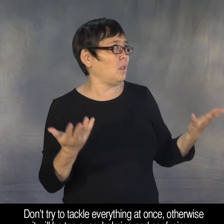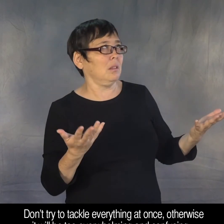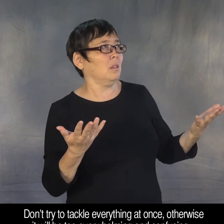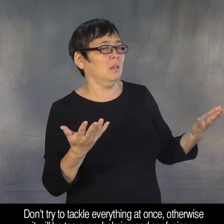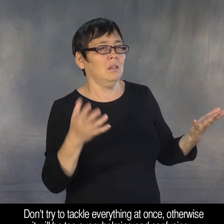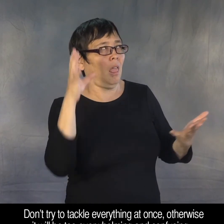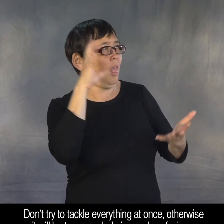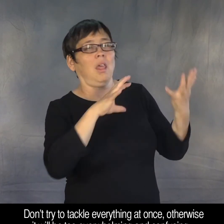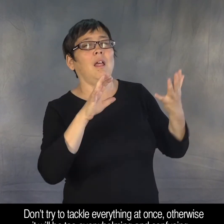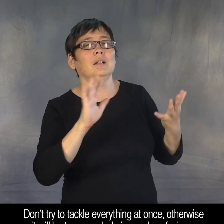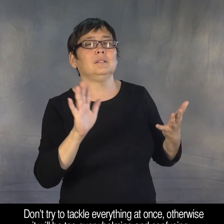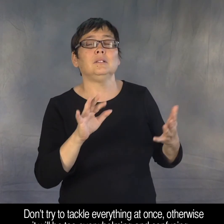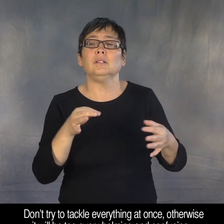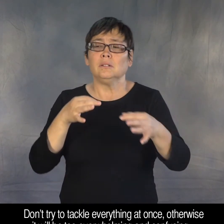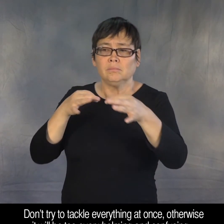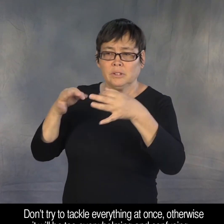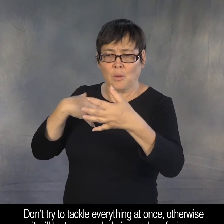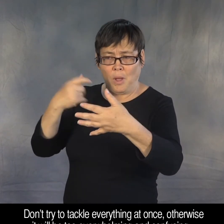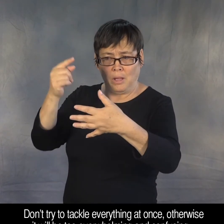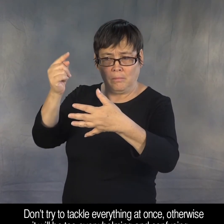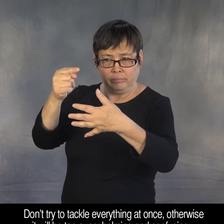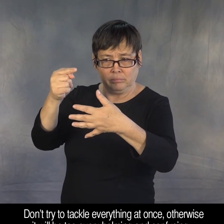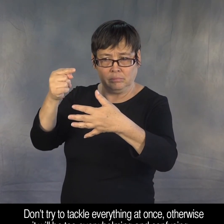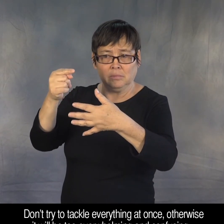too overwhelming and confusing.